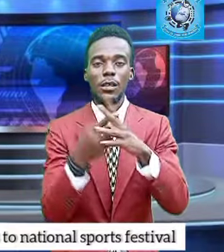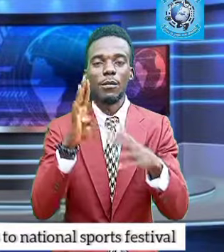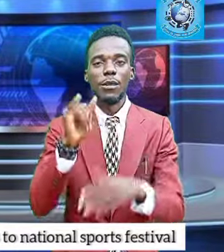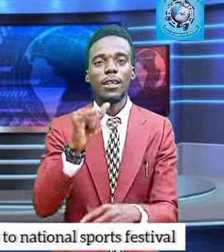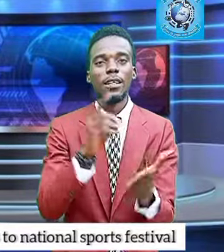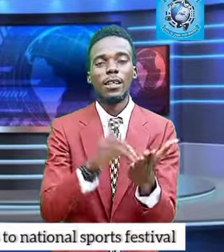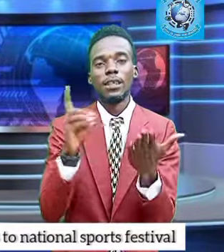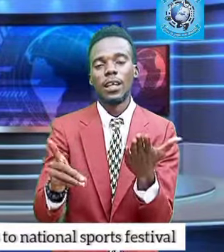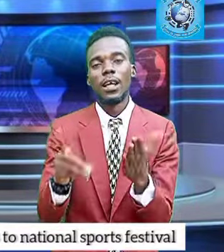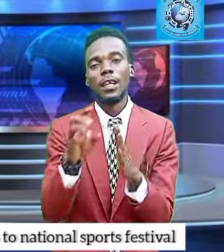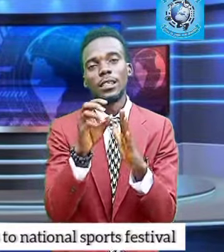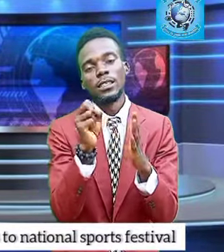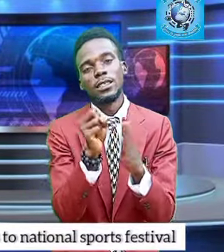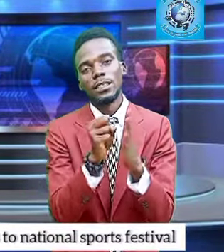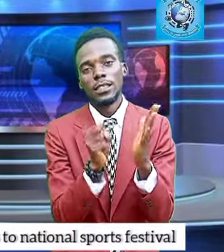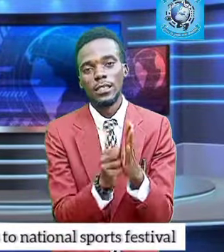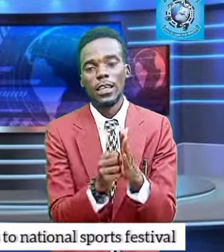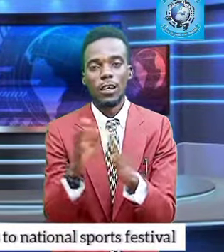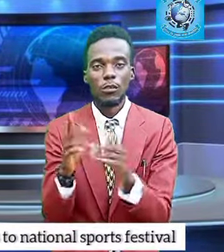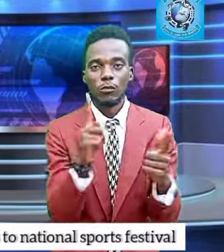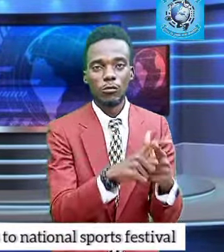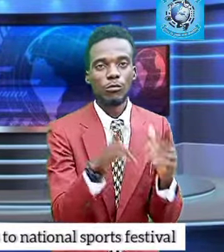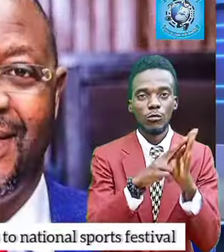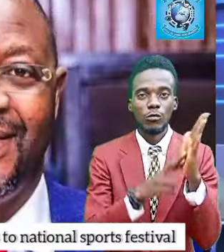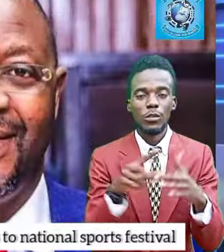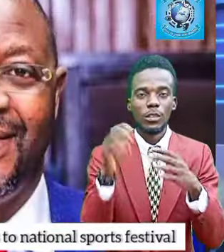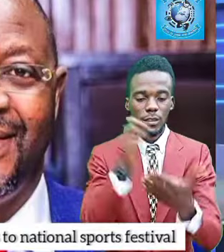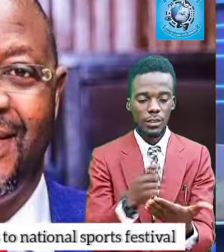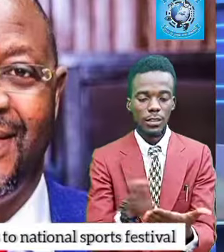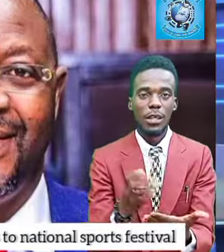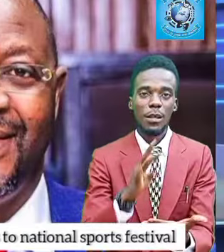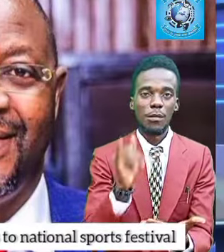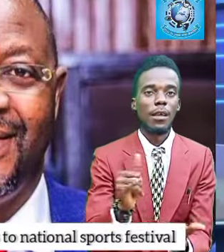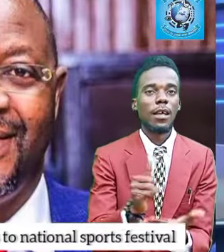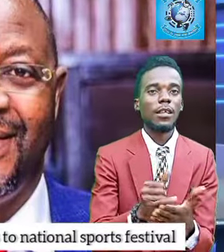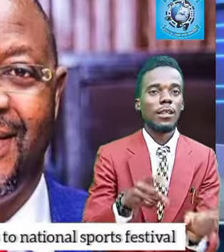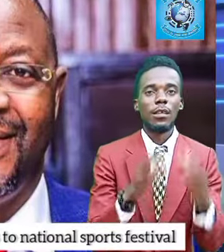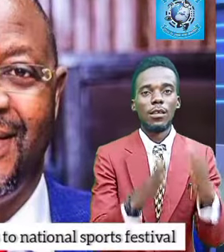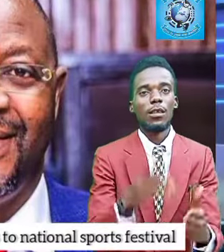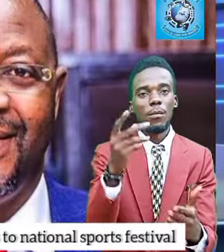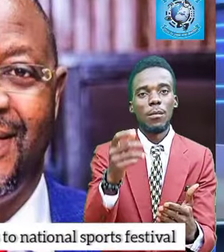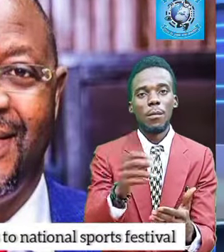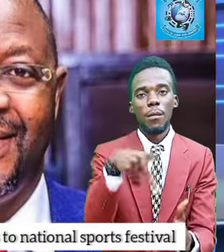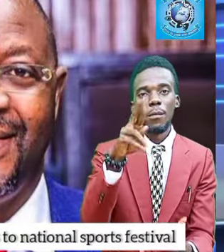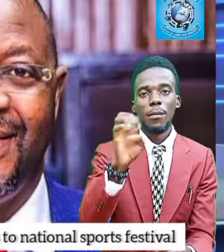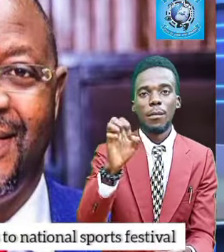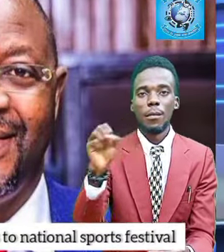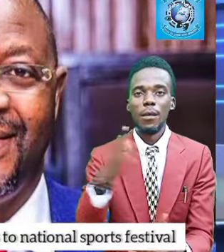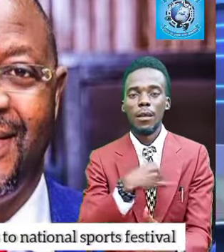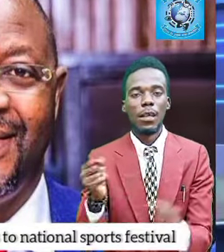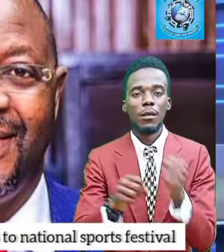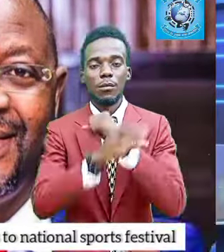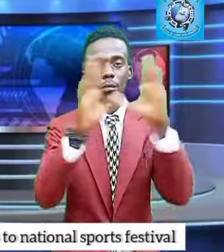According to a release signed by the Director, Press and Public Relations Mohammed Manga, the ministry, after consultation with